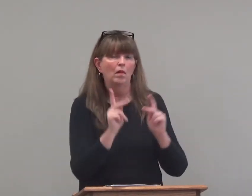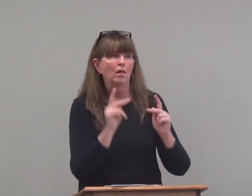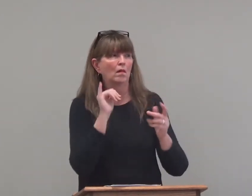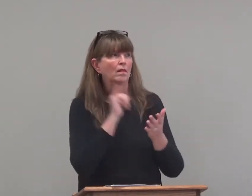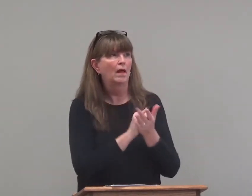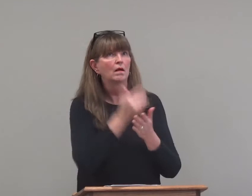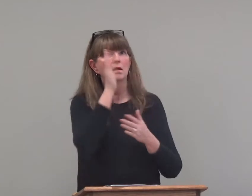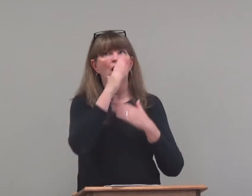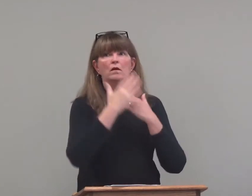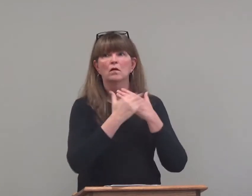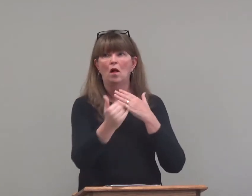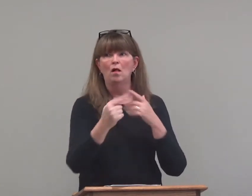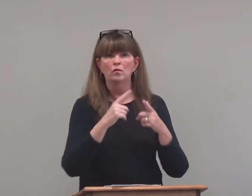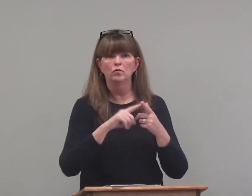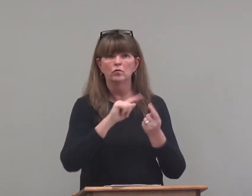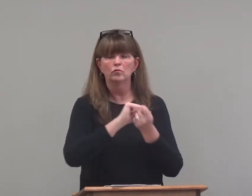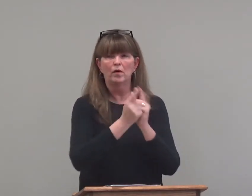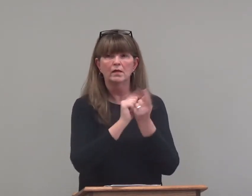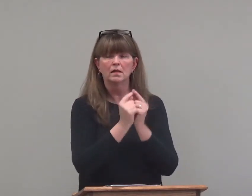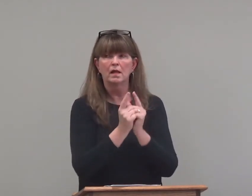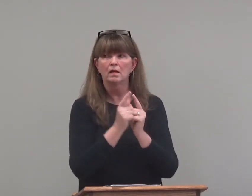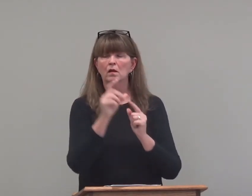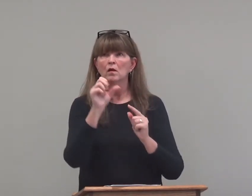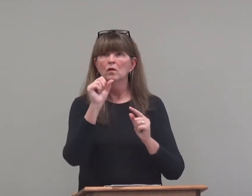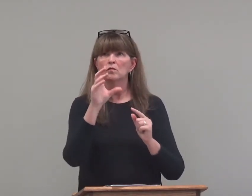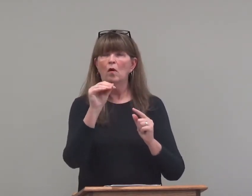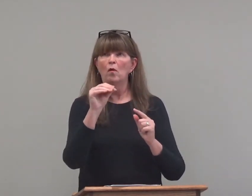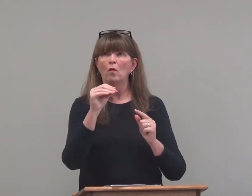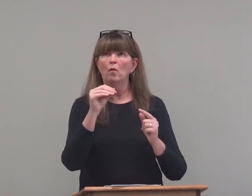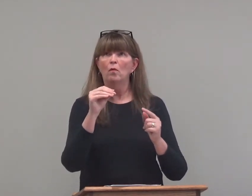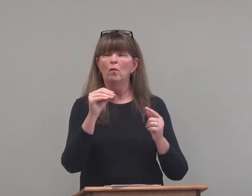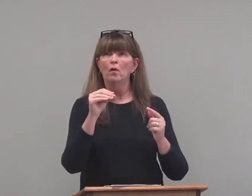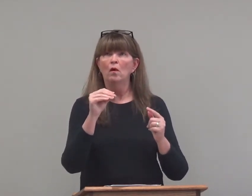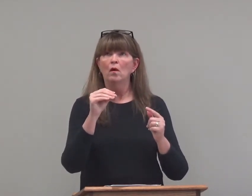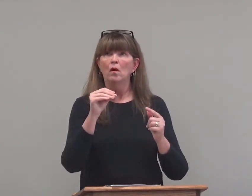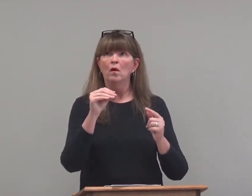ordinary folks that God had called to come and translate the Bible into ASL.